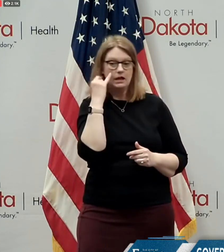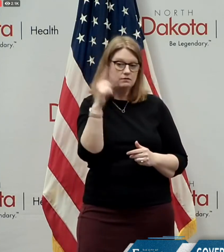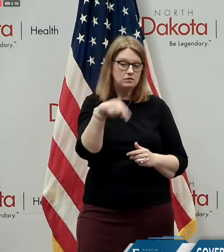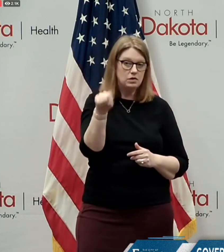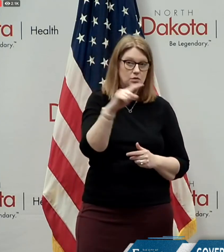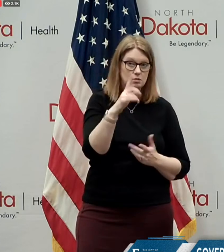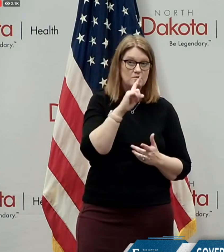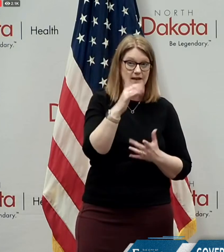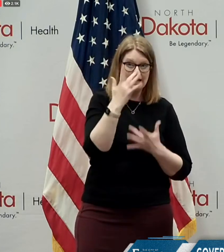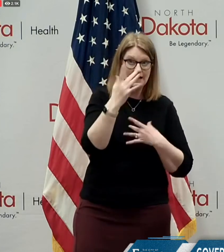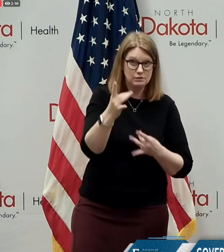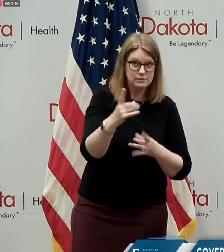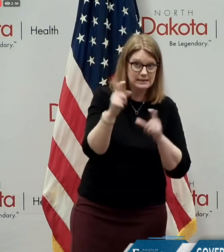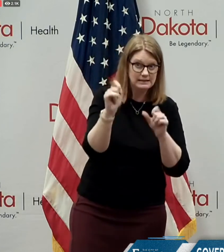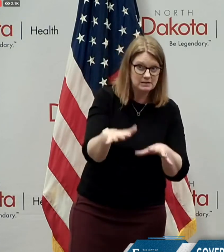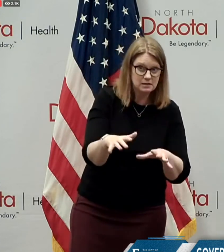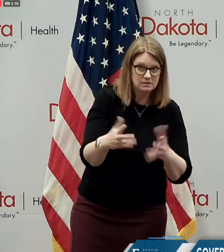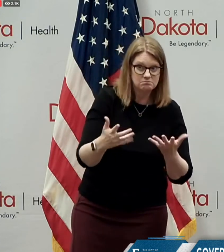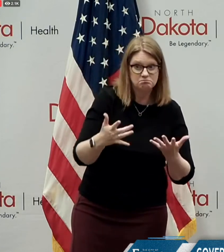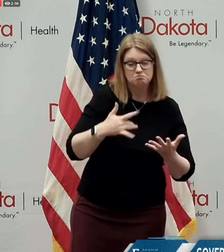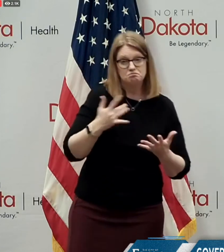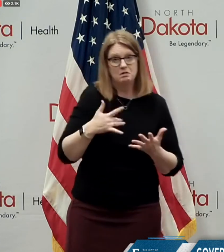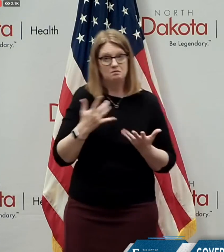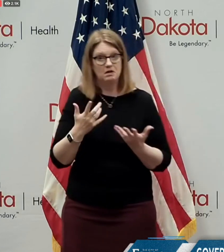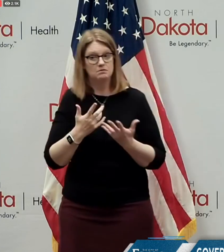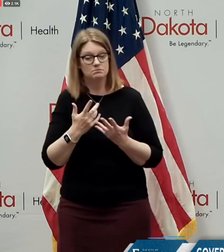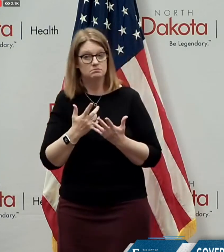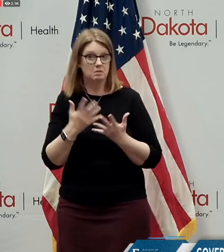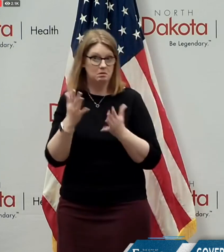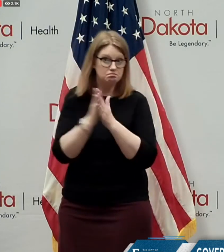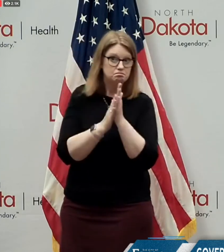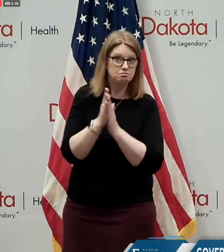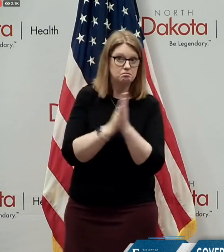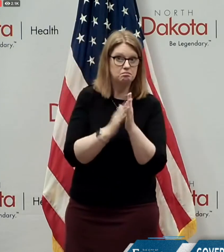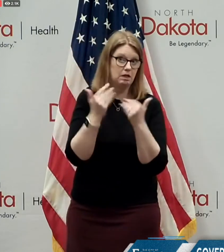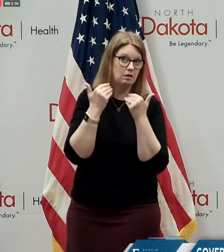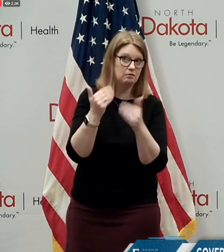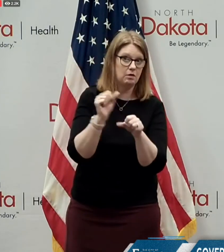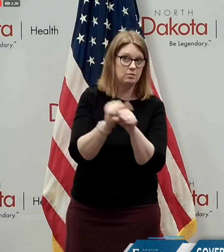doing more testing, we're interested in getting there and supporting them, and look forward to working with them.